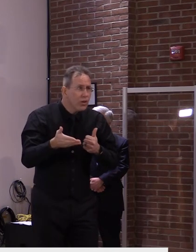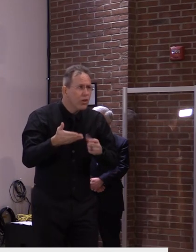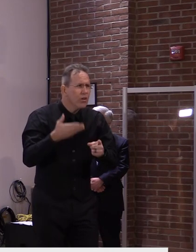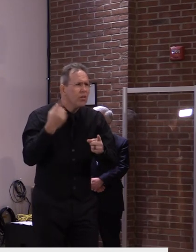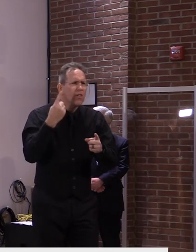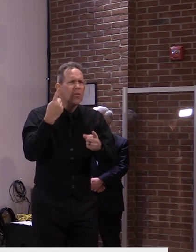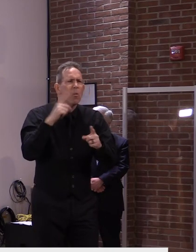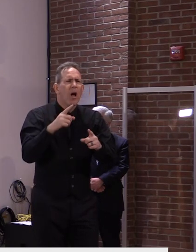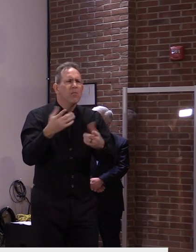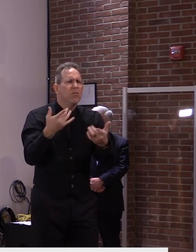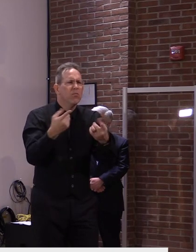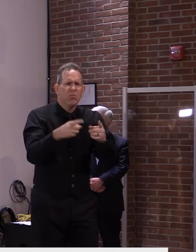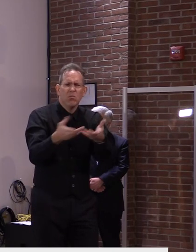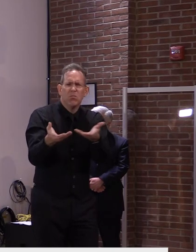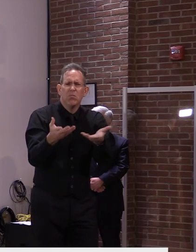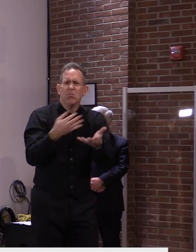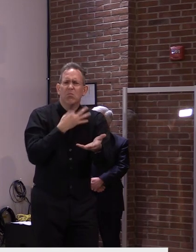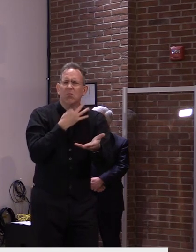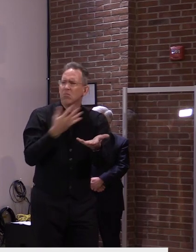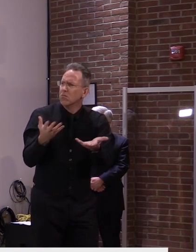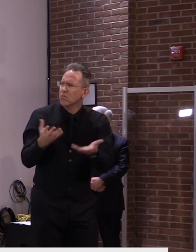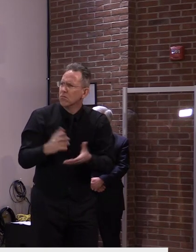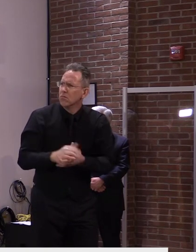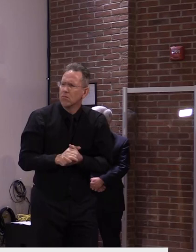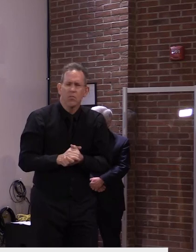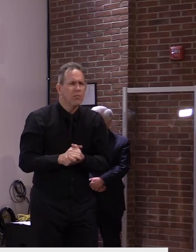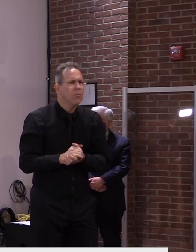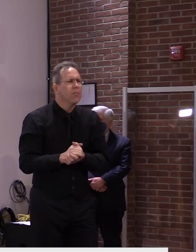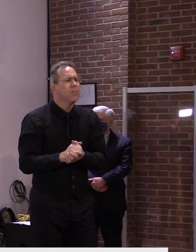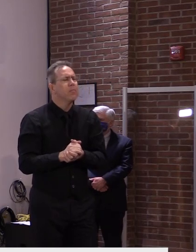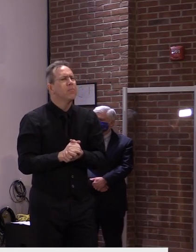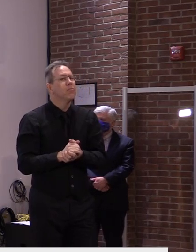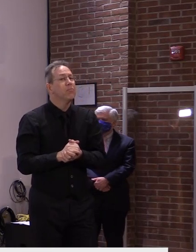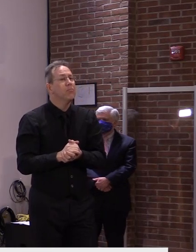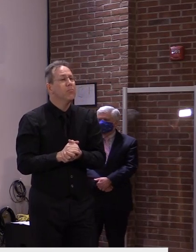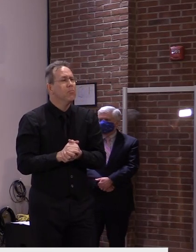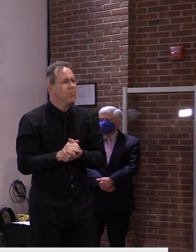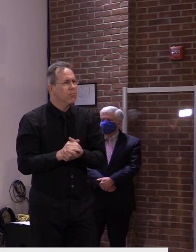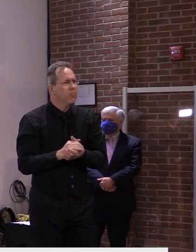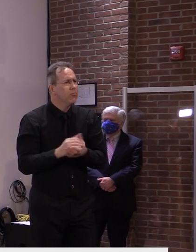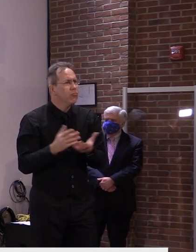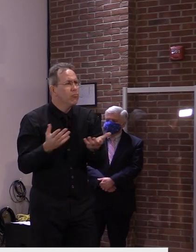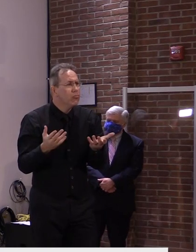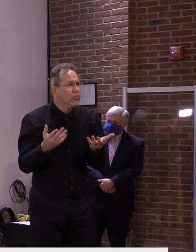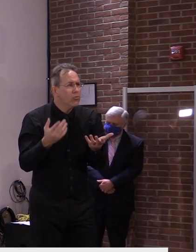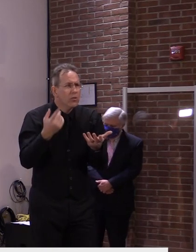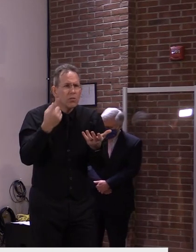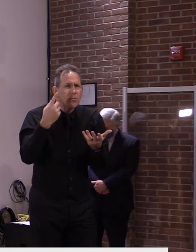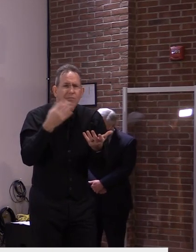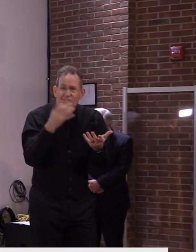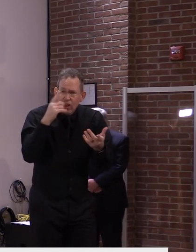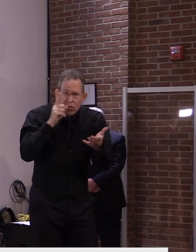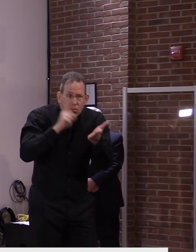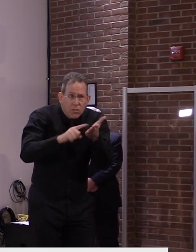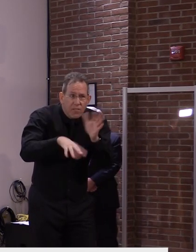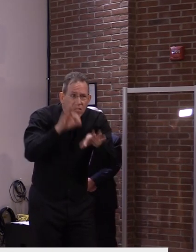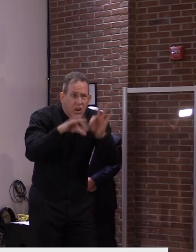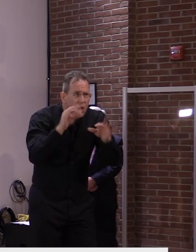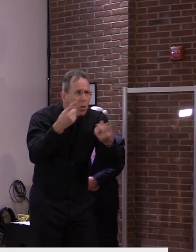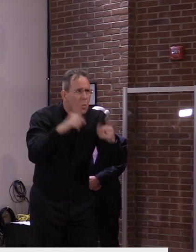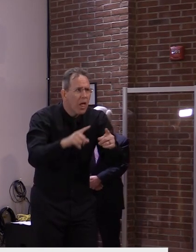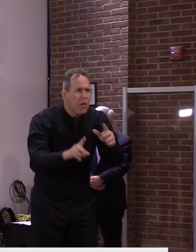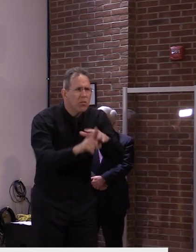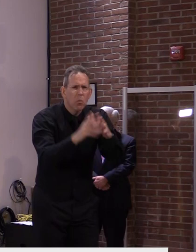light on that outbreak and where it has occurred and why it's so high.